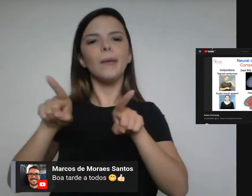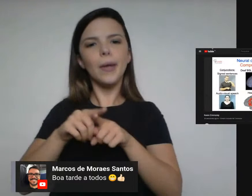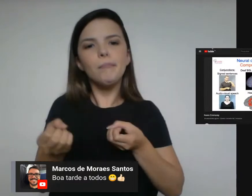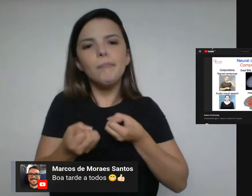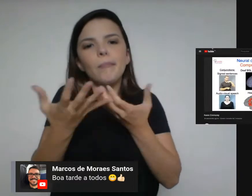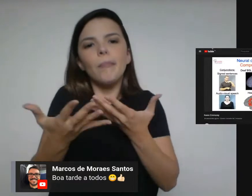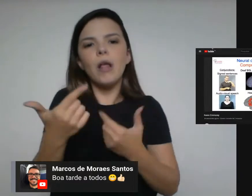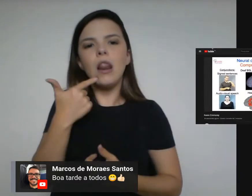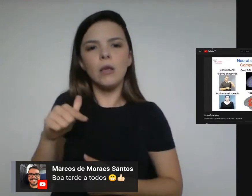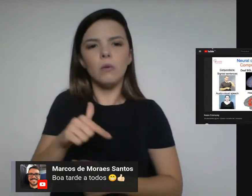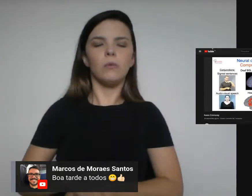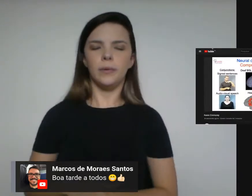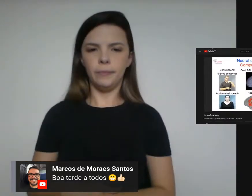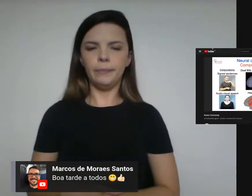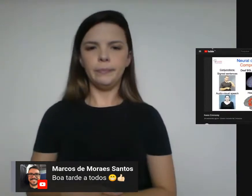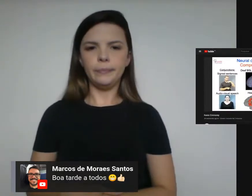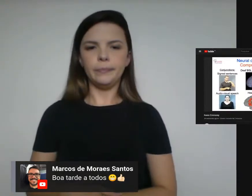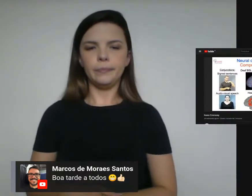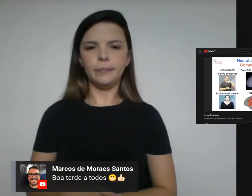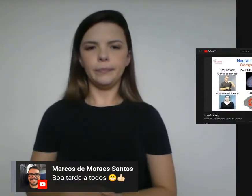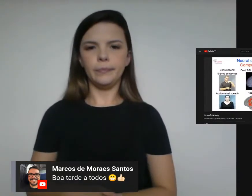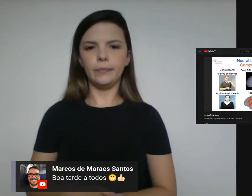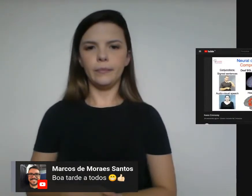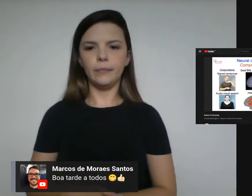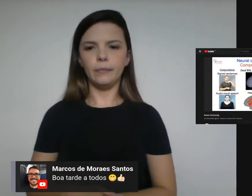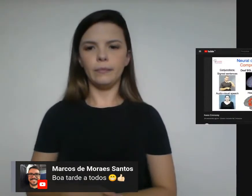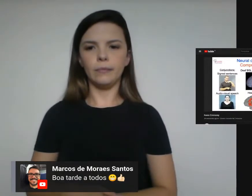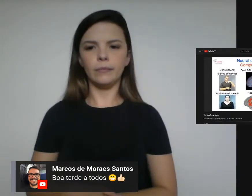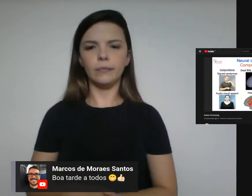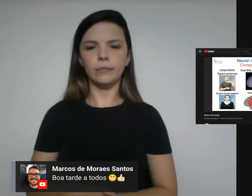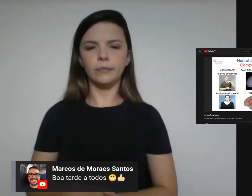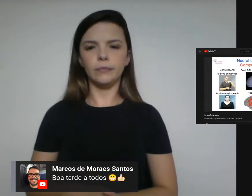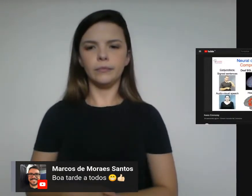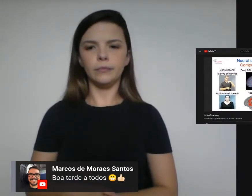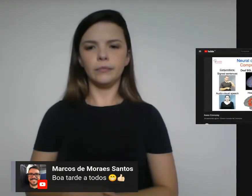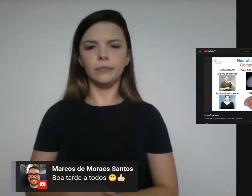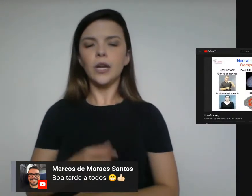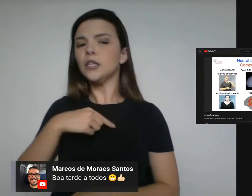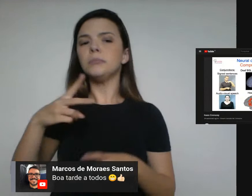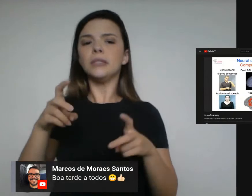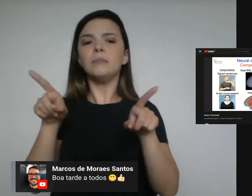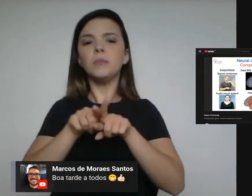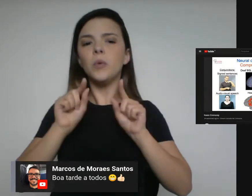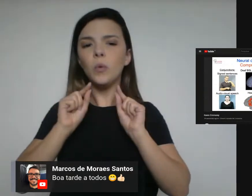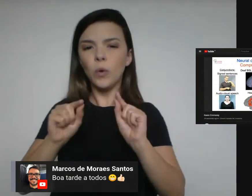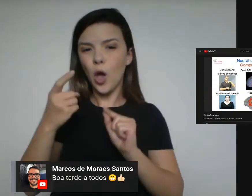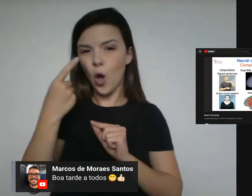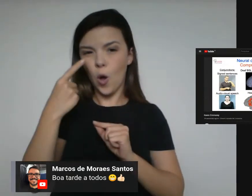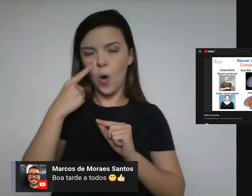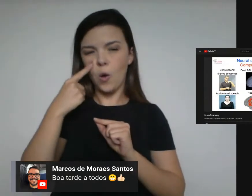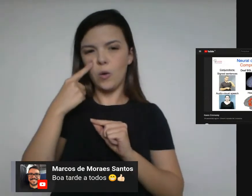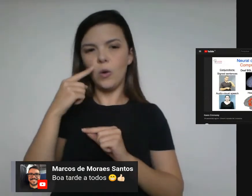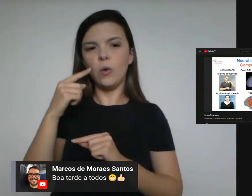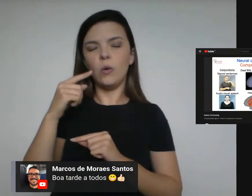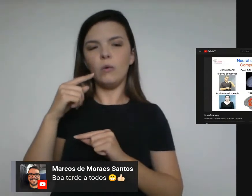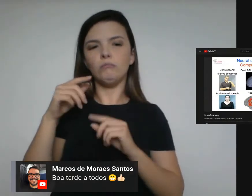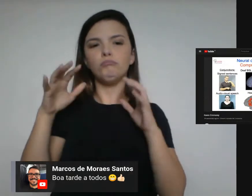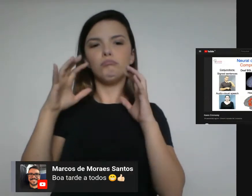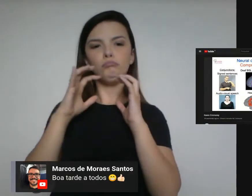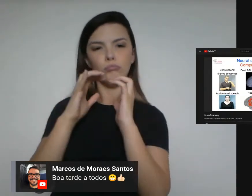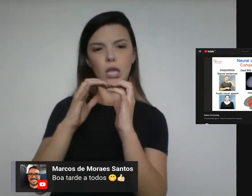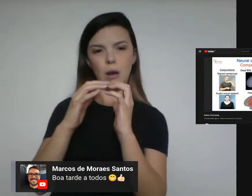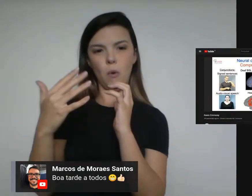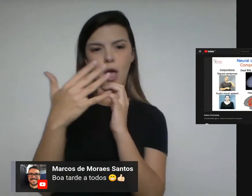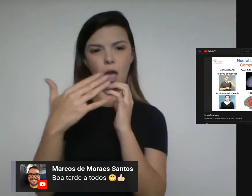The other important thing you see is this left posterior superior temporal, sometimes called Wernicke's